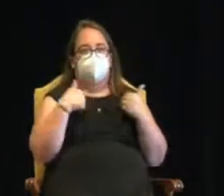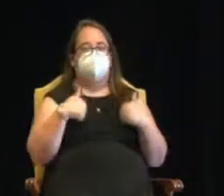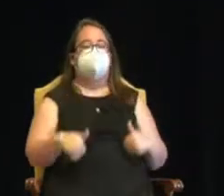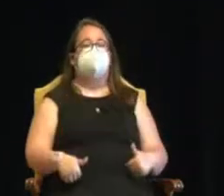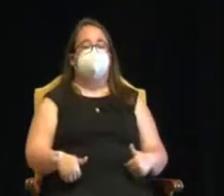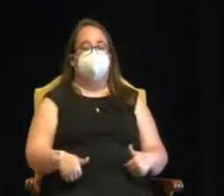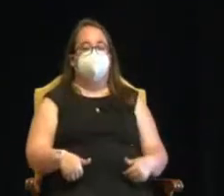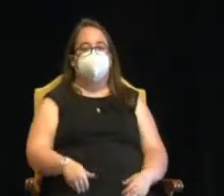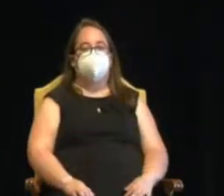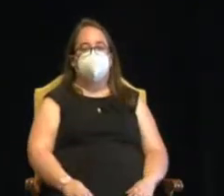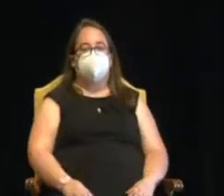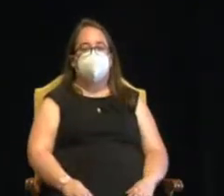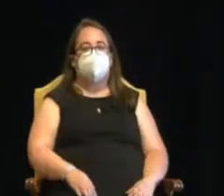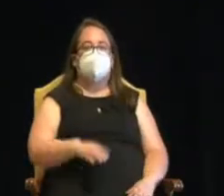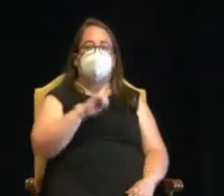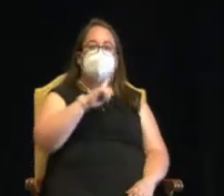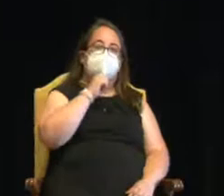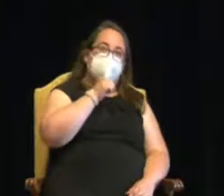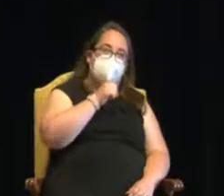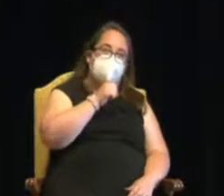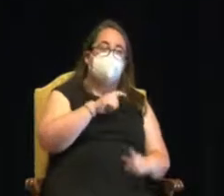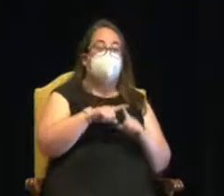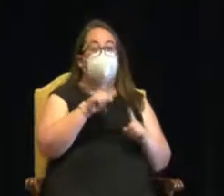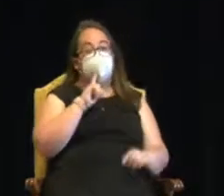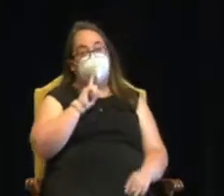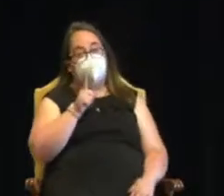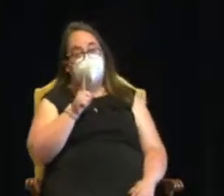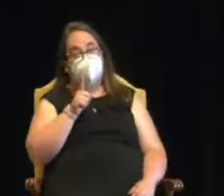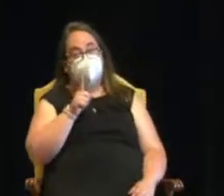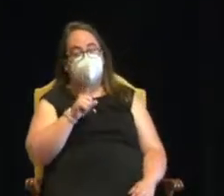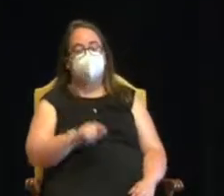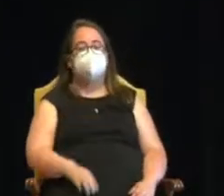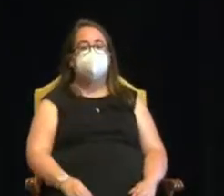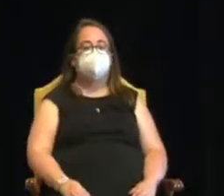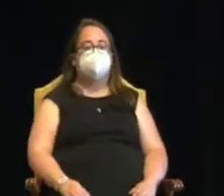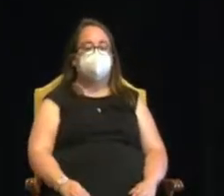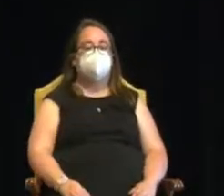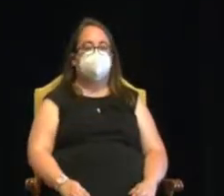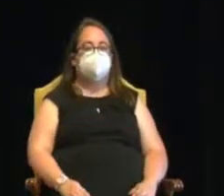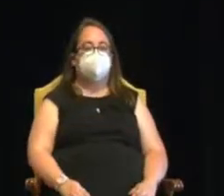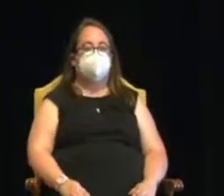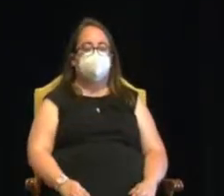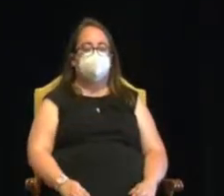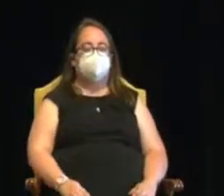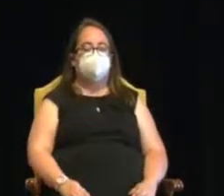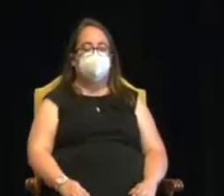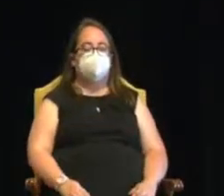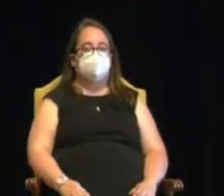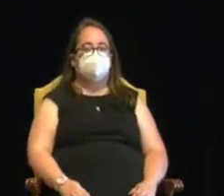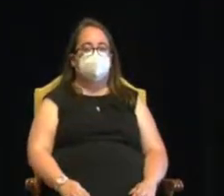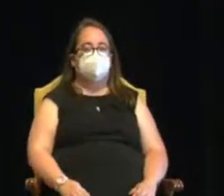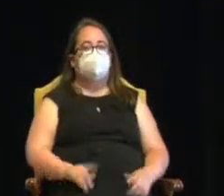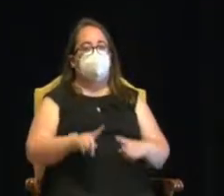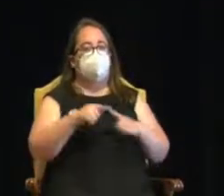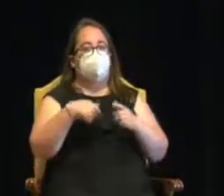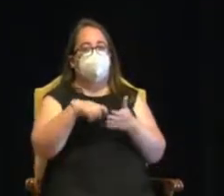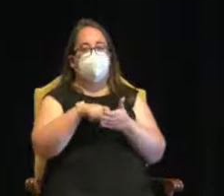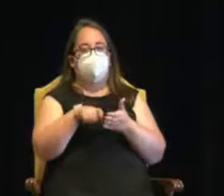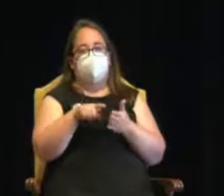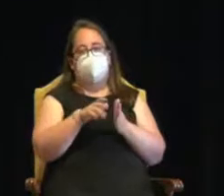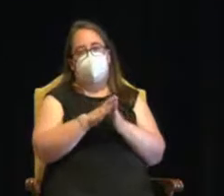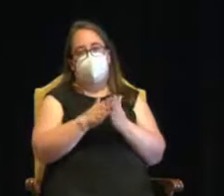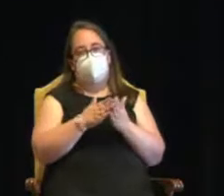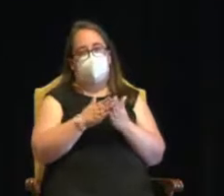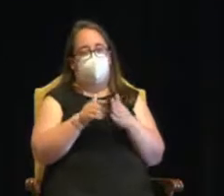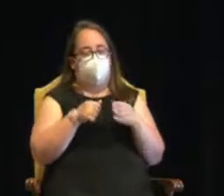It's not, and it is, but what I didn't anticipate when I wrote Dream Girl, which I